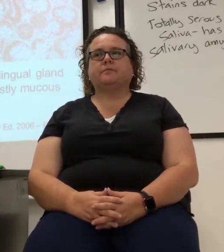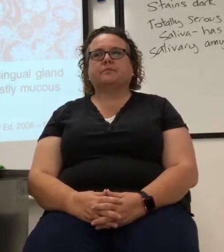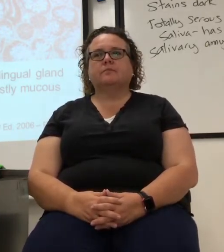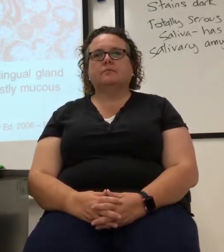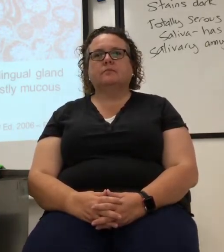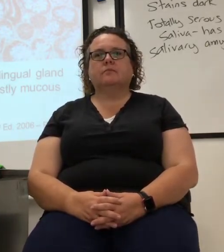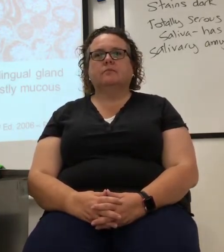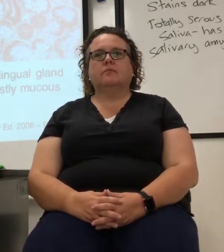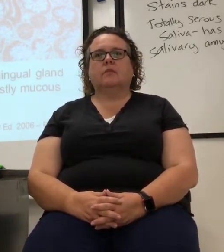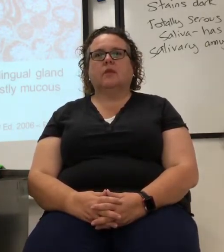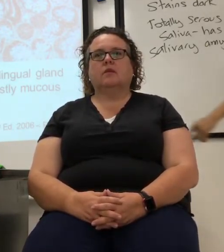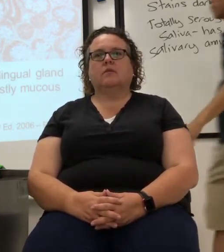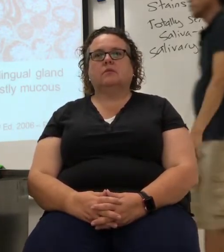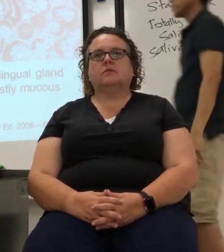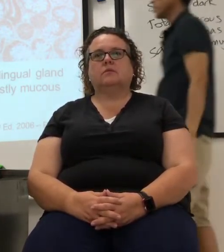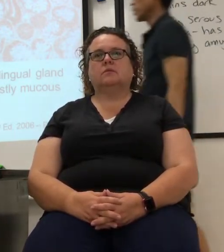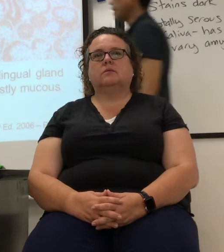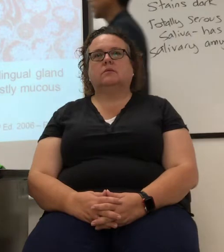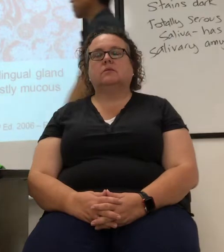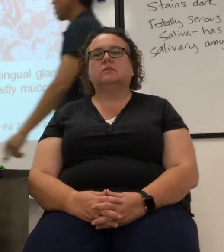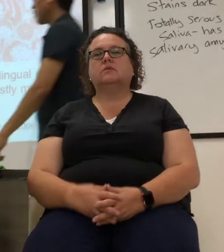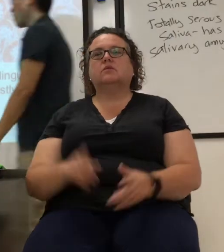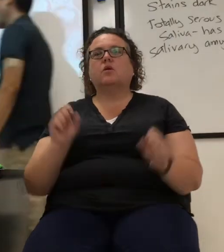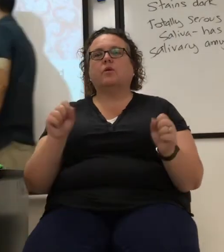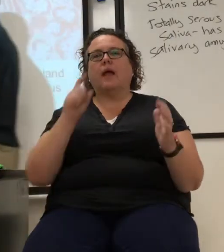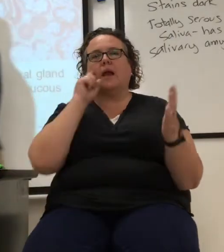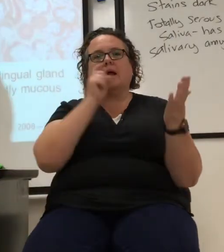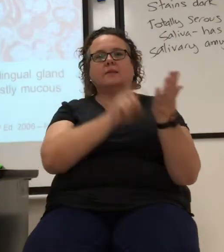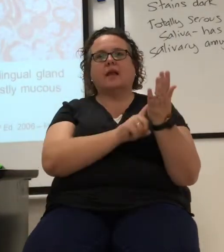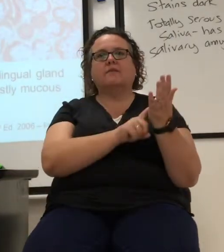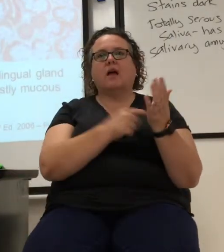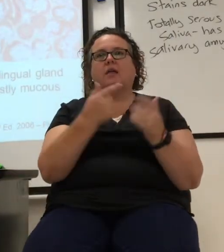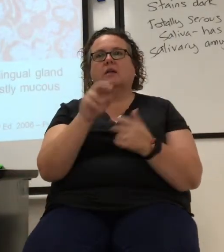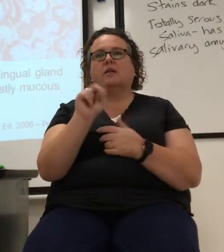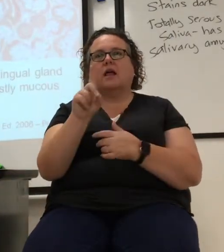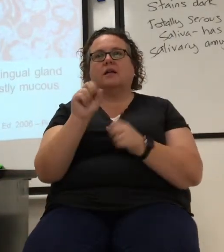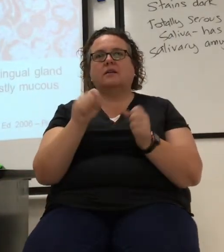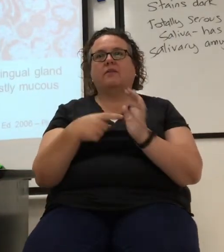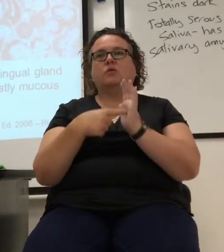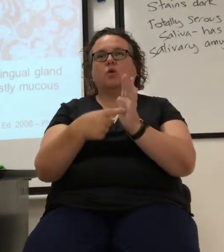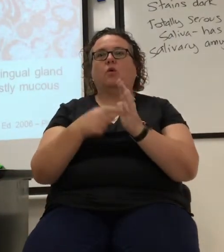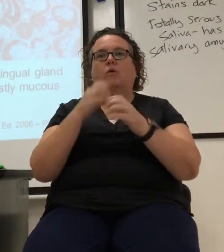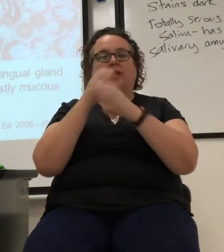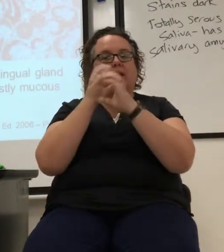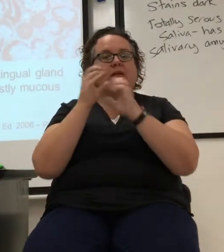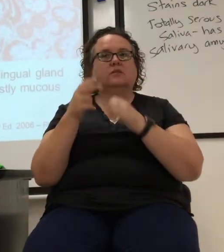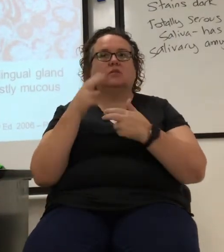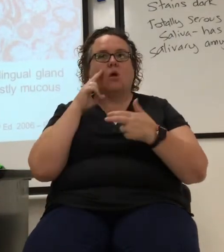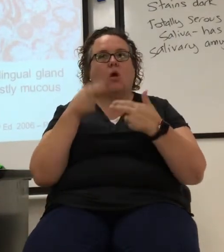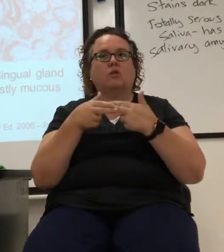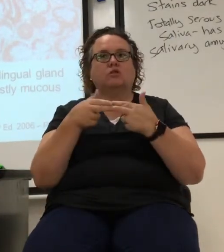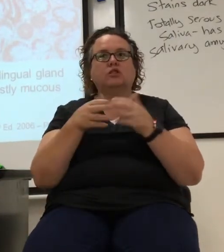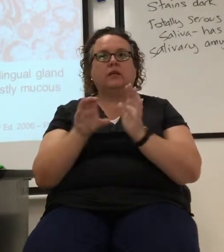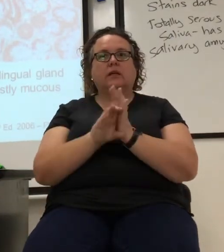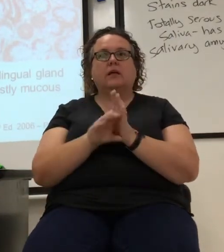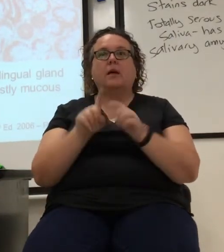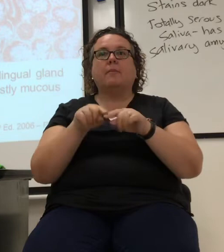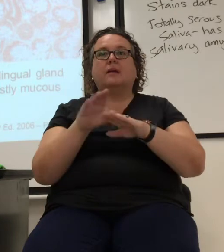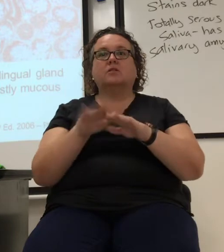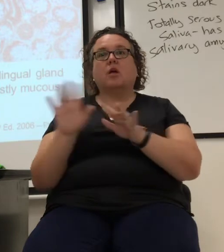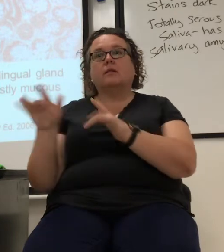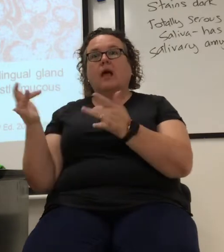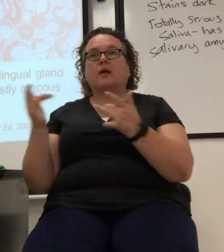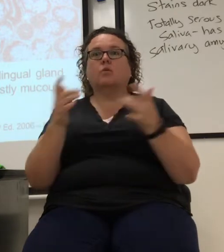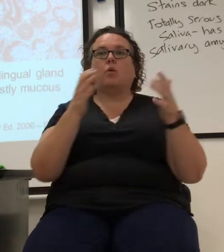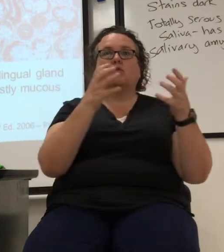And that's the sublingual. So you can identify the gland if I show you the histology based on light dark. You notice what it is. It's